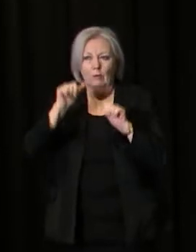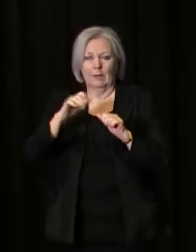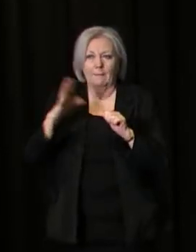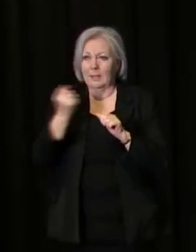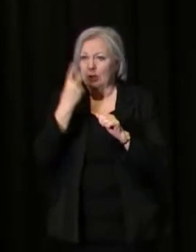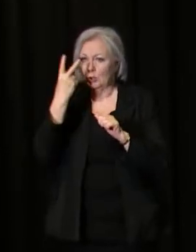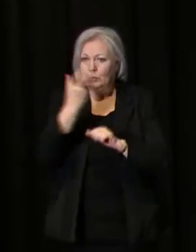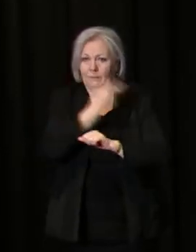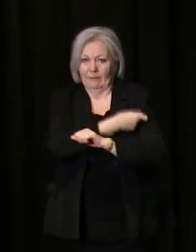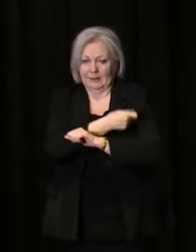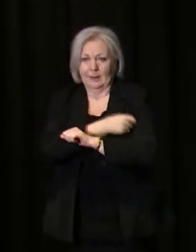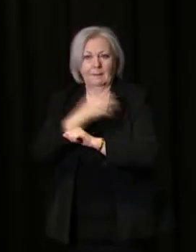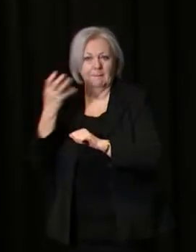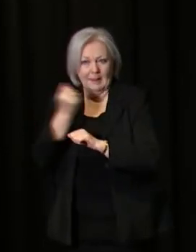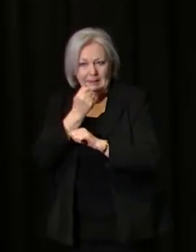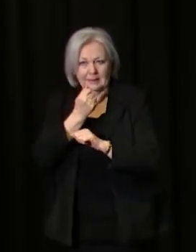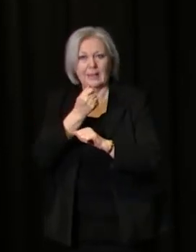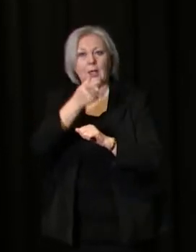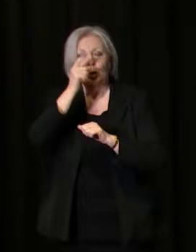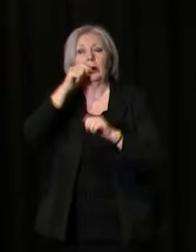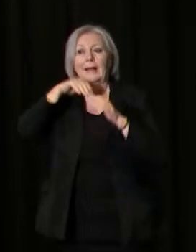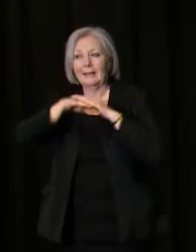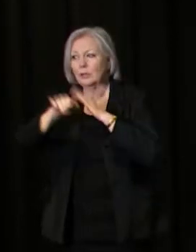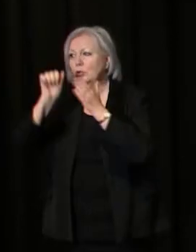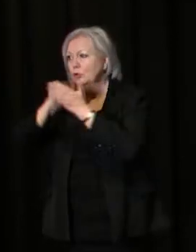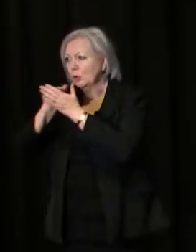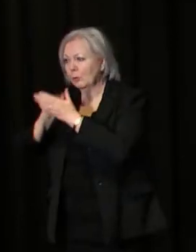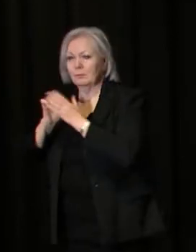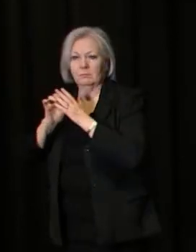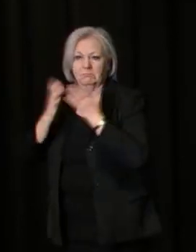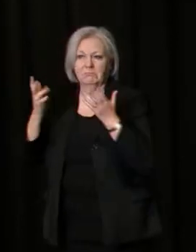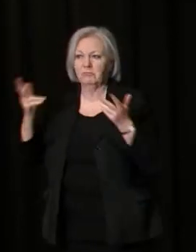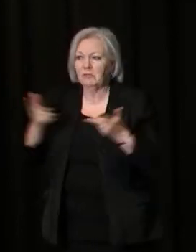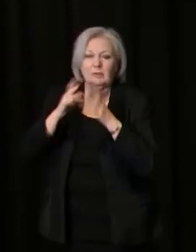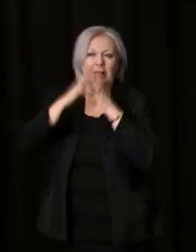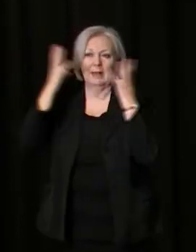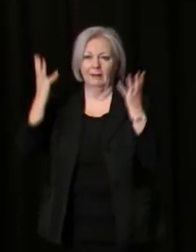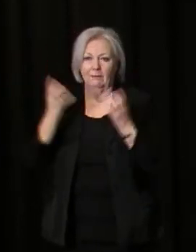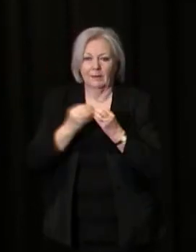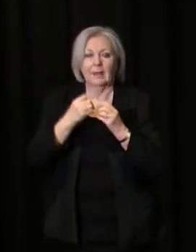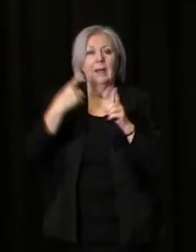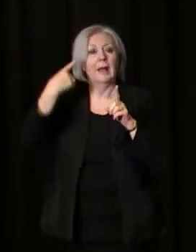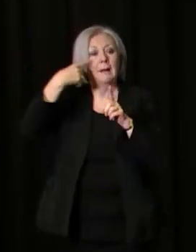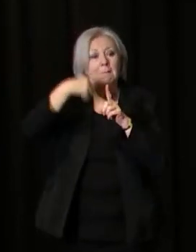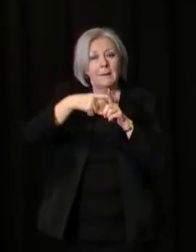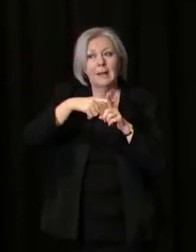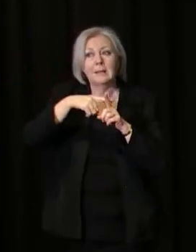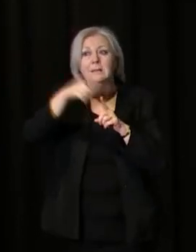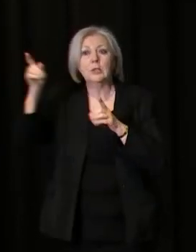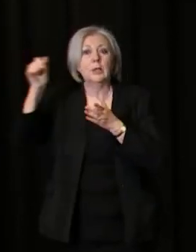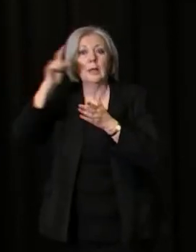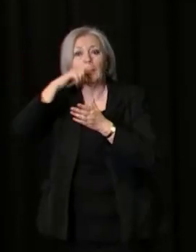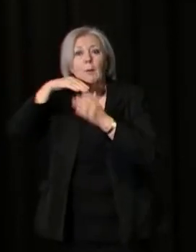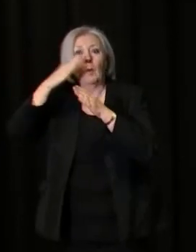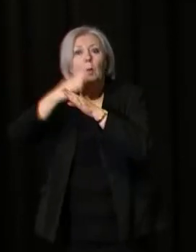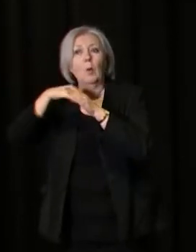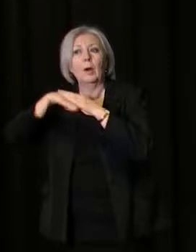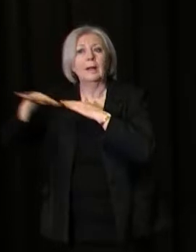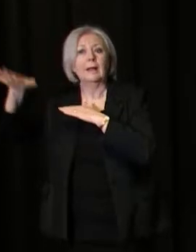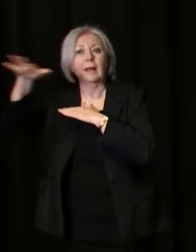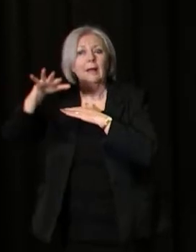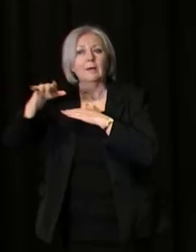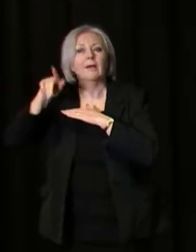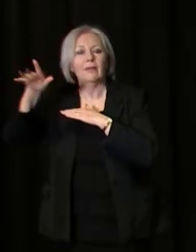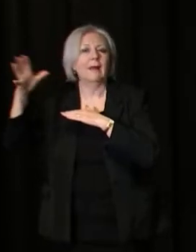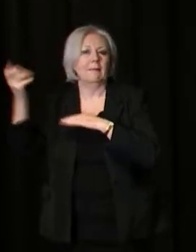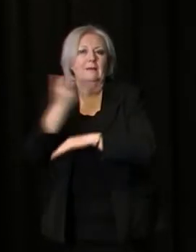to you on, just to be clear, is not when the system starts working, but when how long staff have got to get fully vaccinated. This becomes a marginal